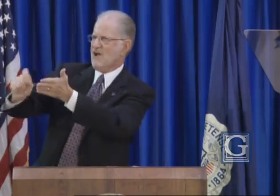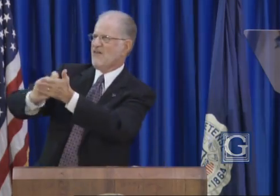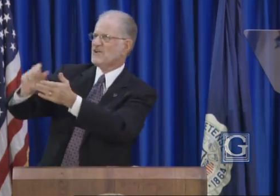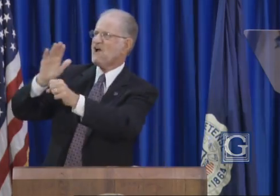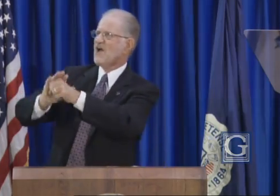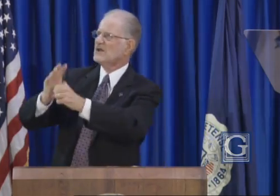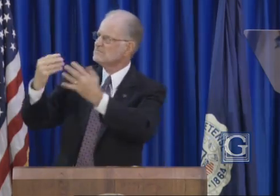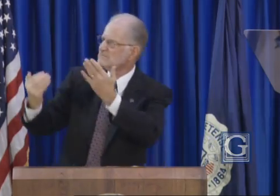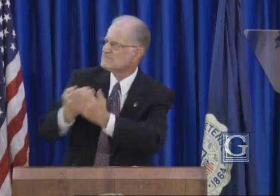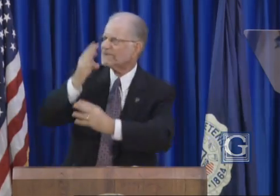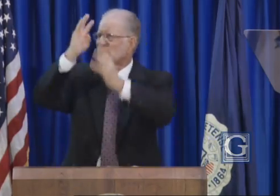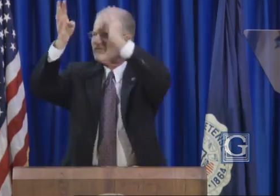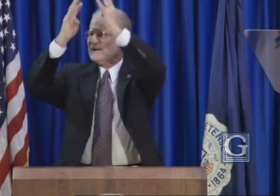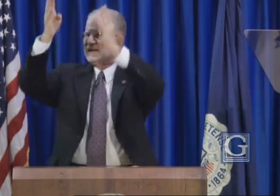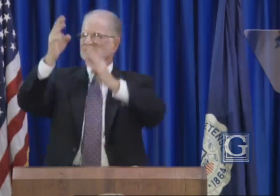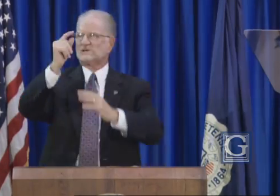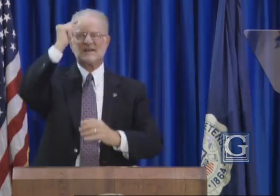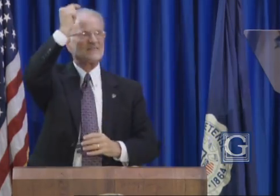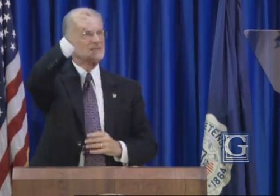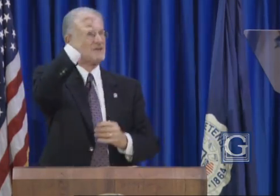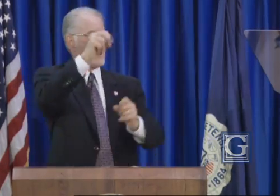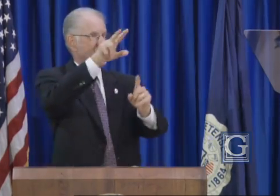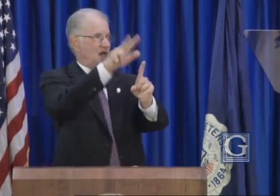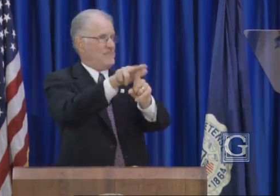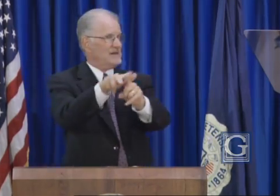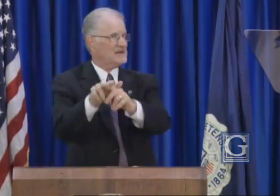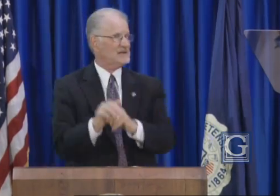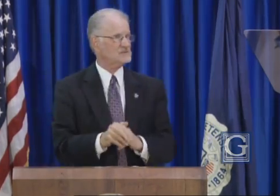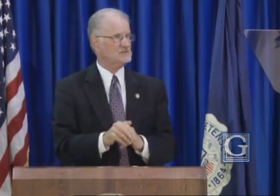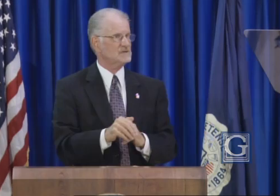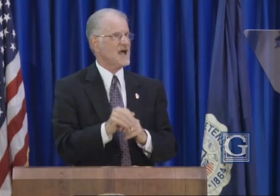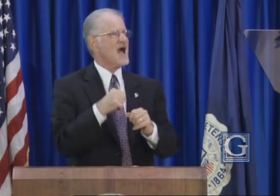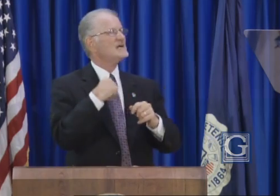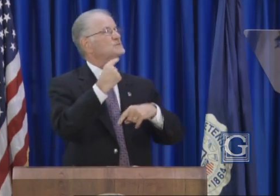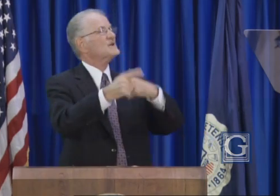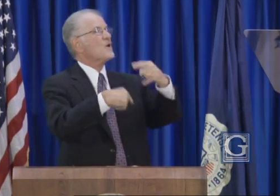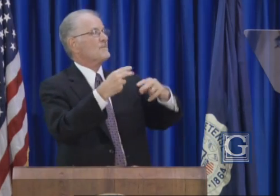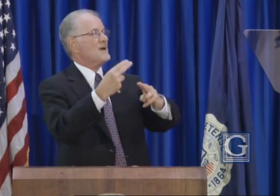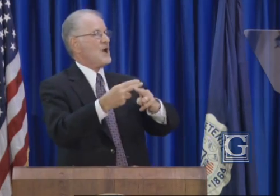who is a scholar and an author on innovative theory and application.